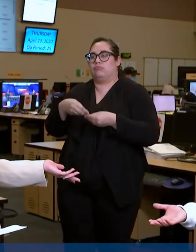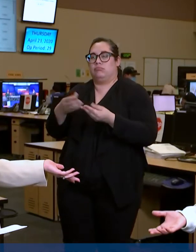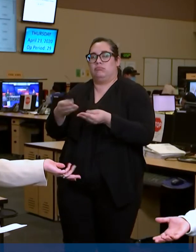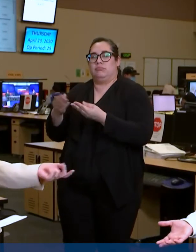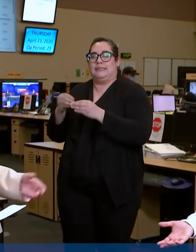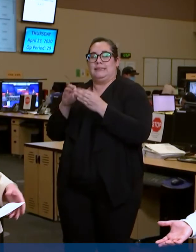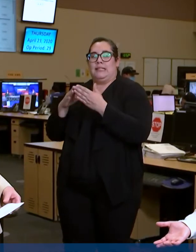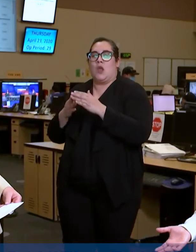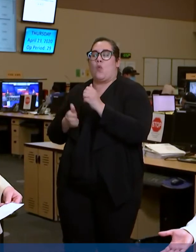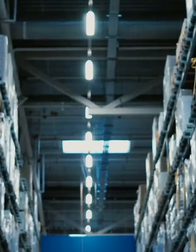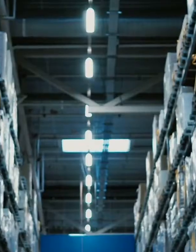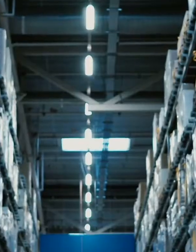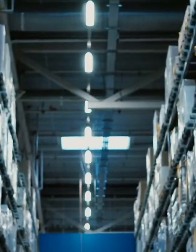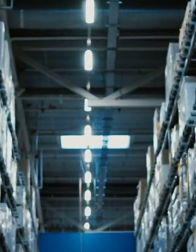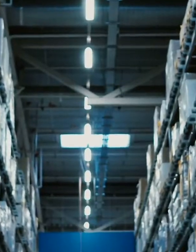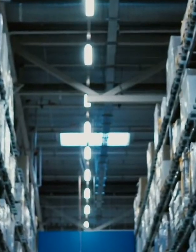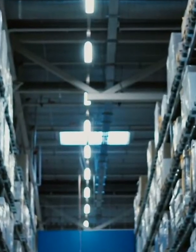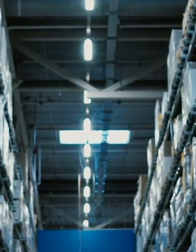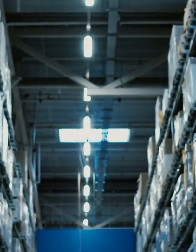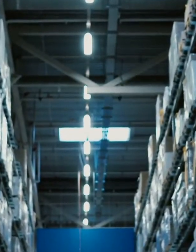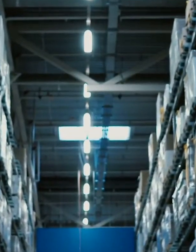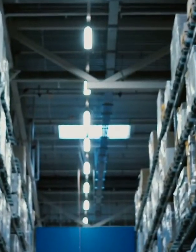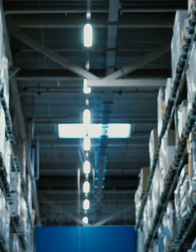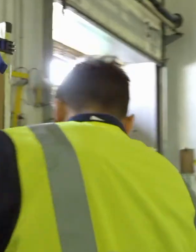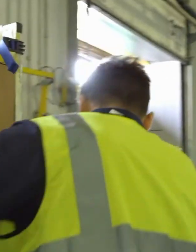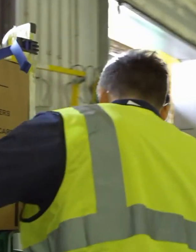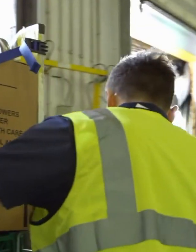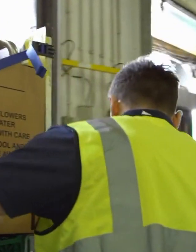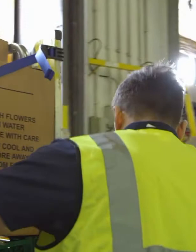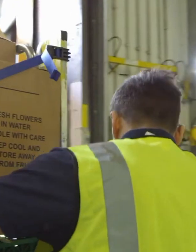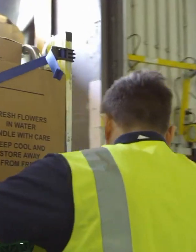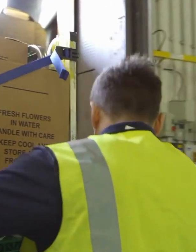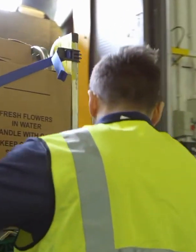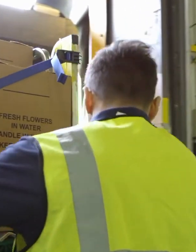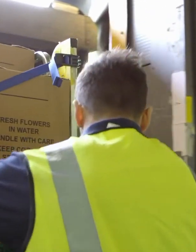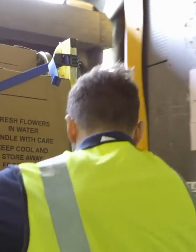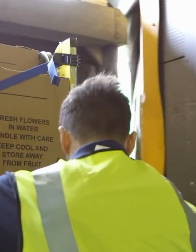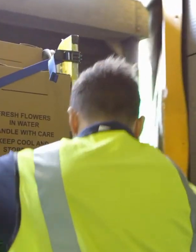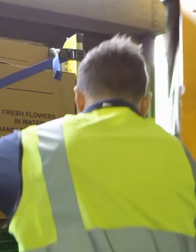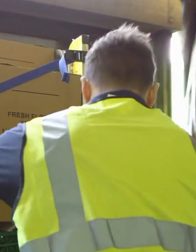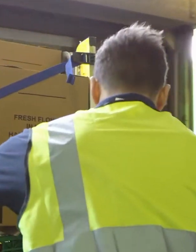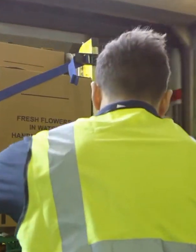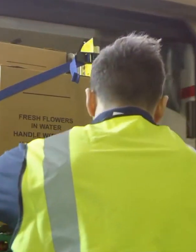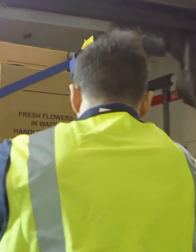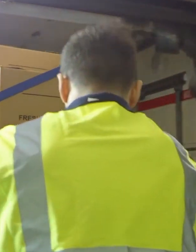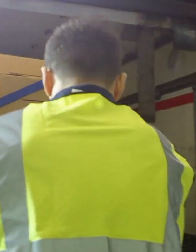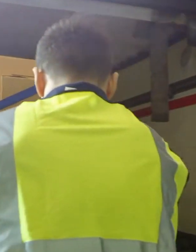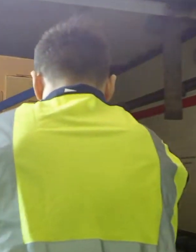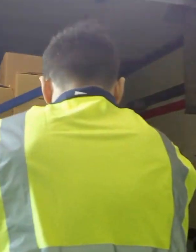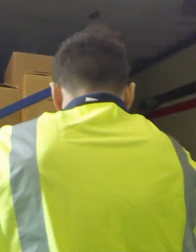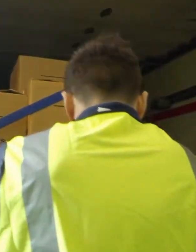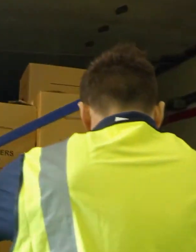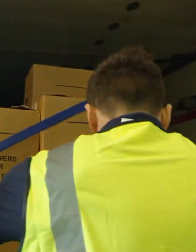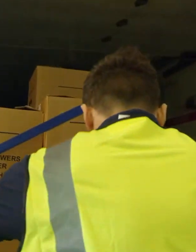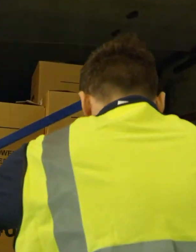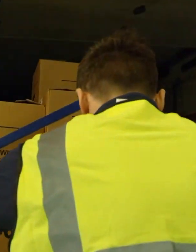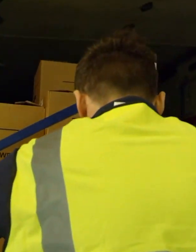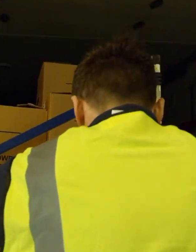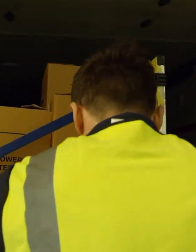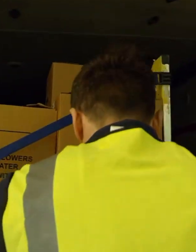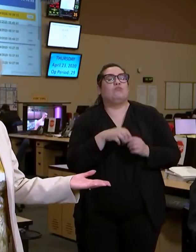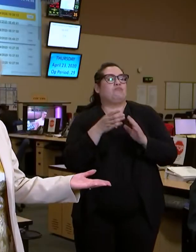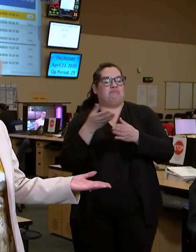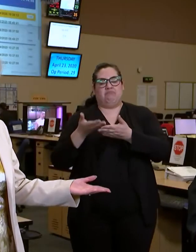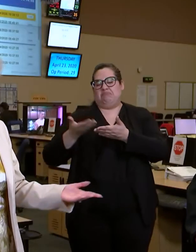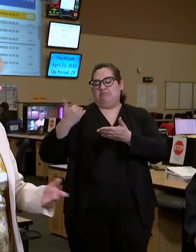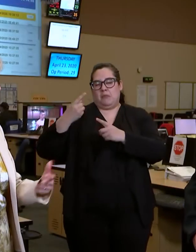the commodities that they need. Anytime they need something, they come to us with a request, and we're able to get that to them. Over